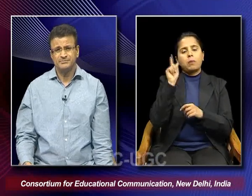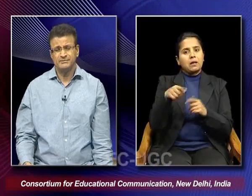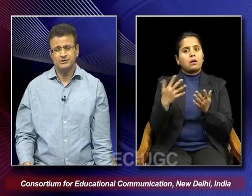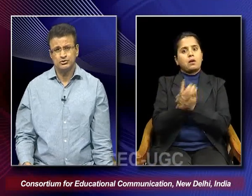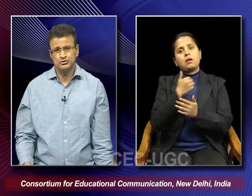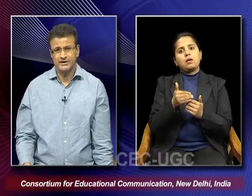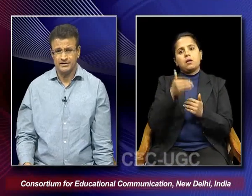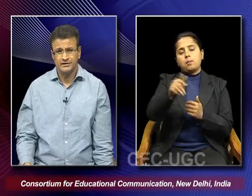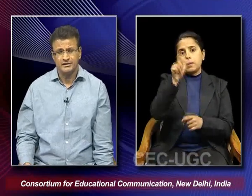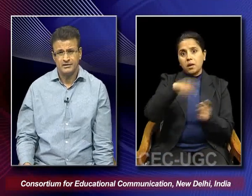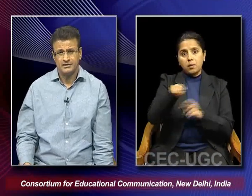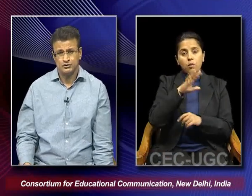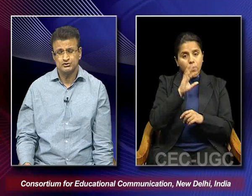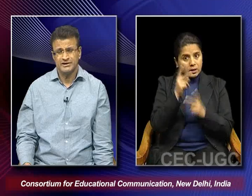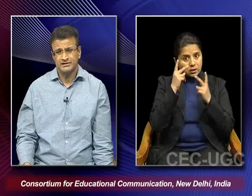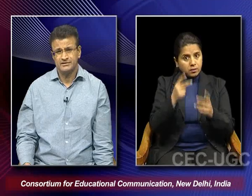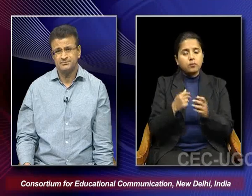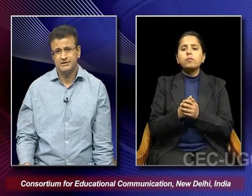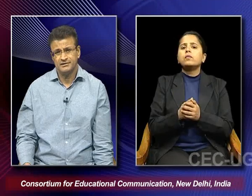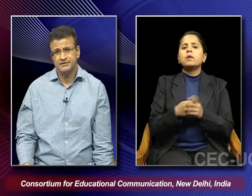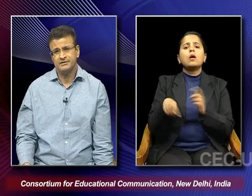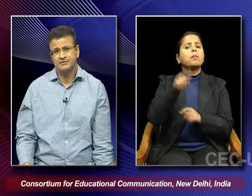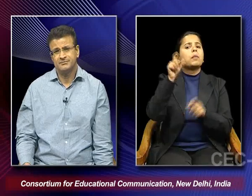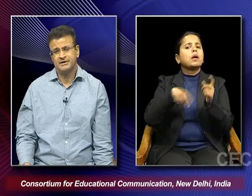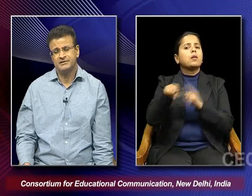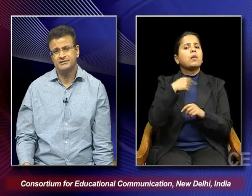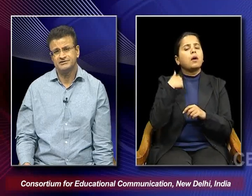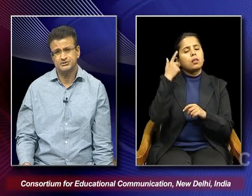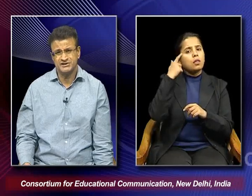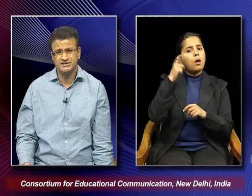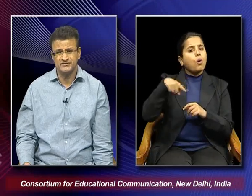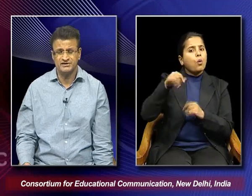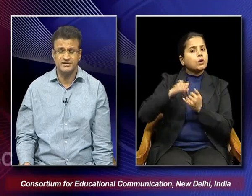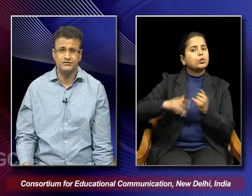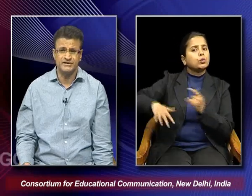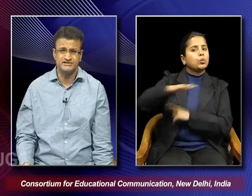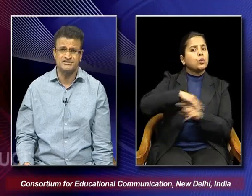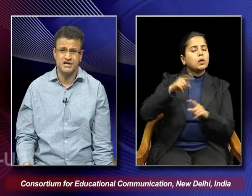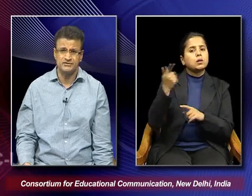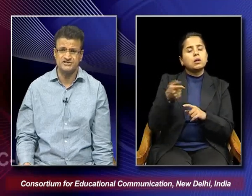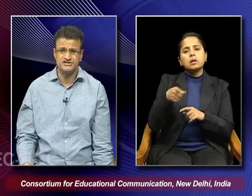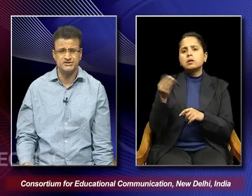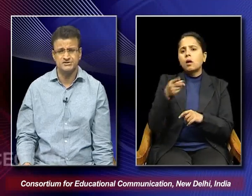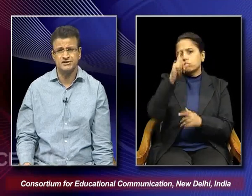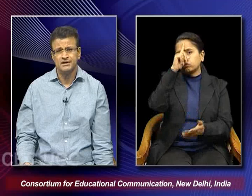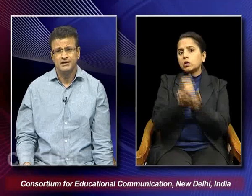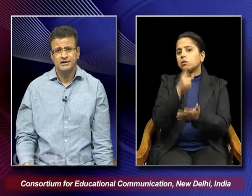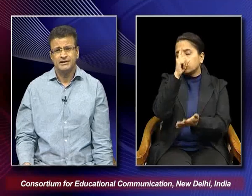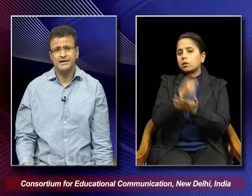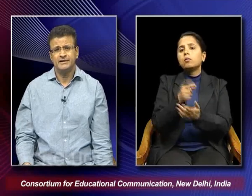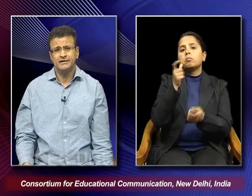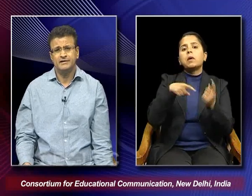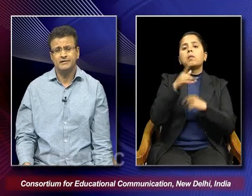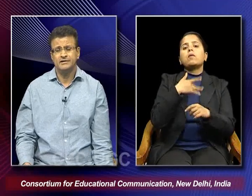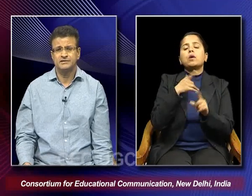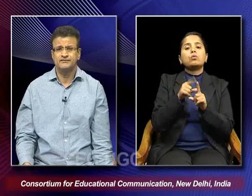the people, those who are at the situation where they have to take such kind of decisions.